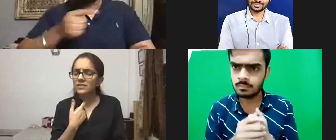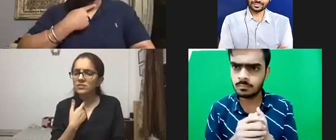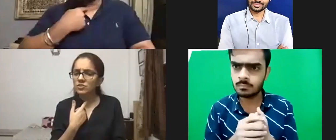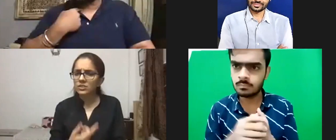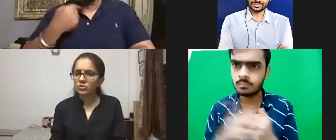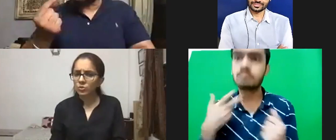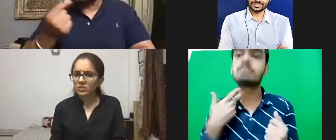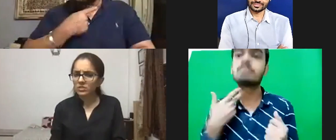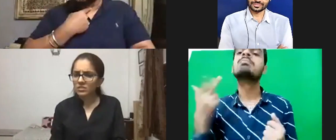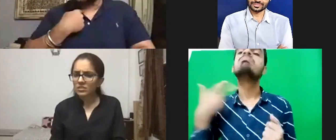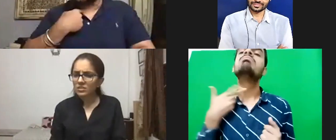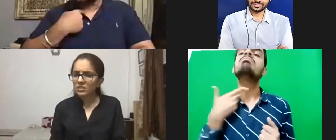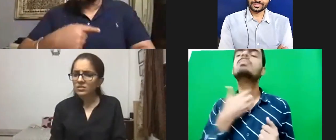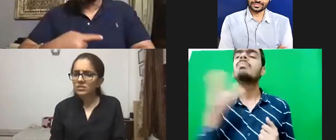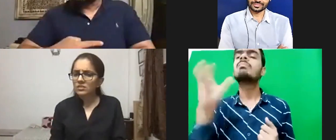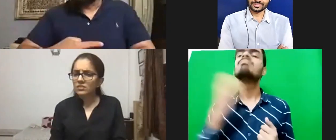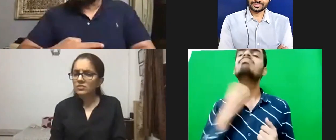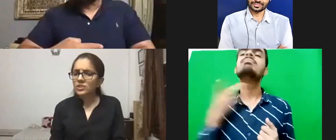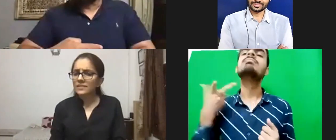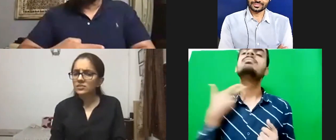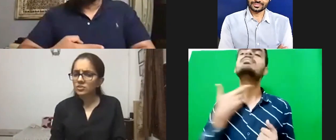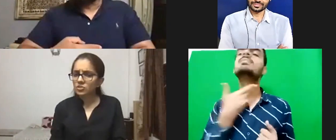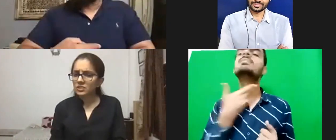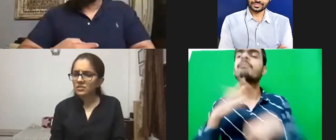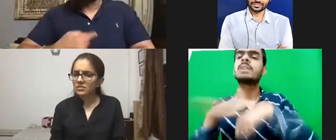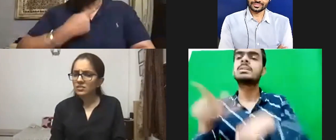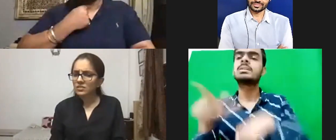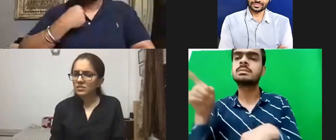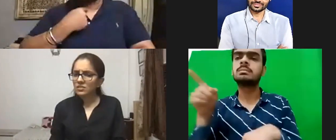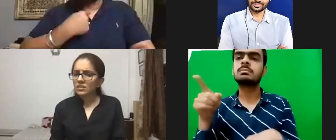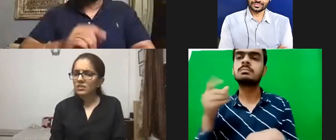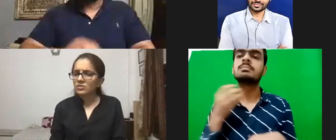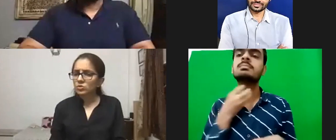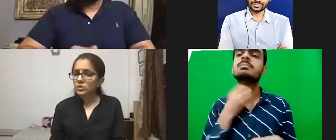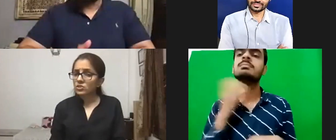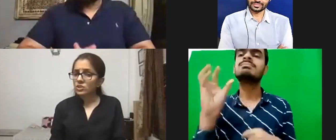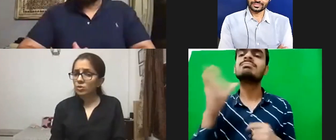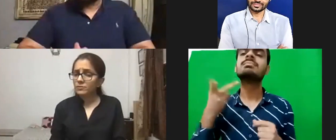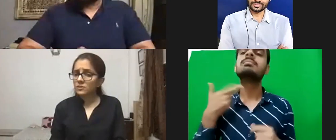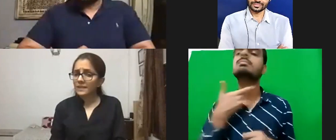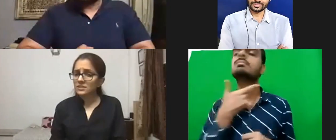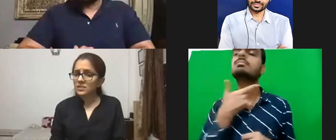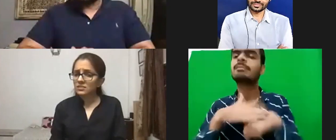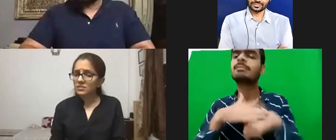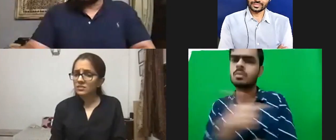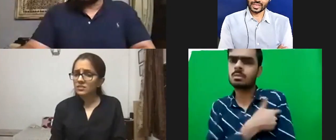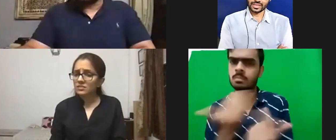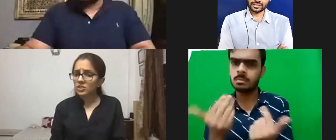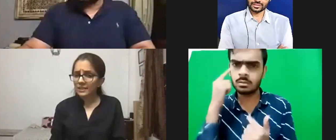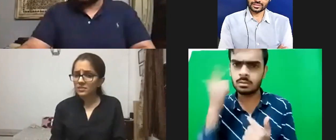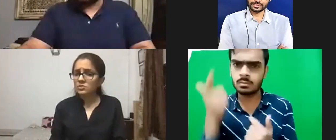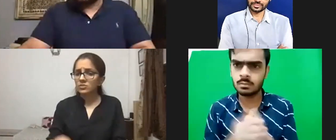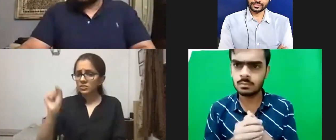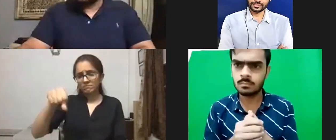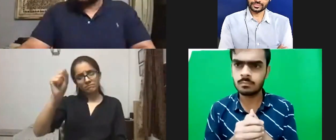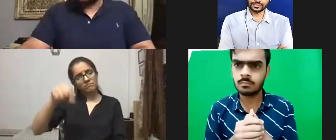had a surgery in throat. She had a surgery. So can she go for the vaccine? Yes. She